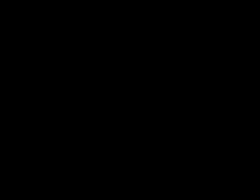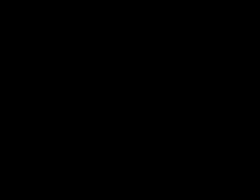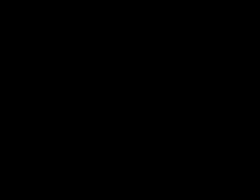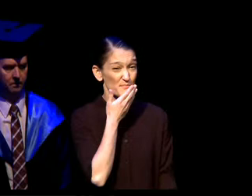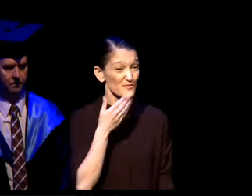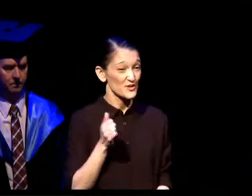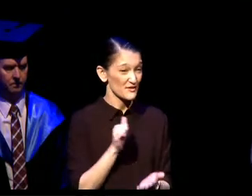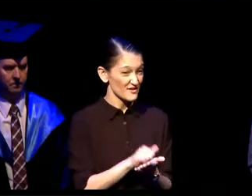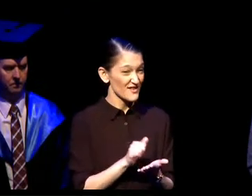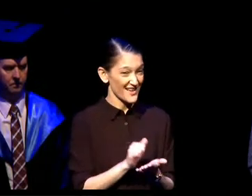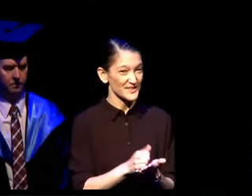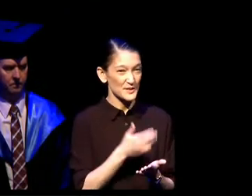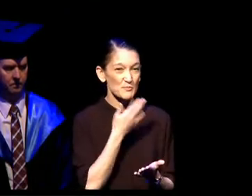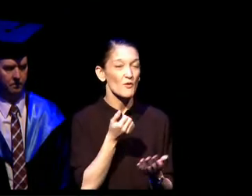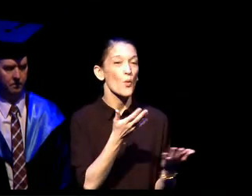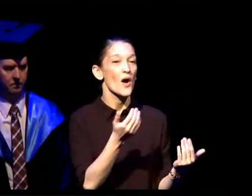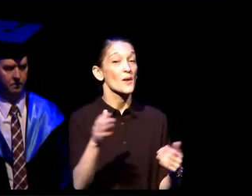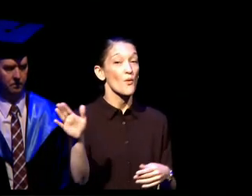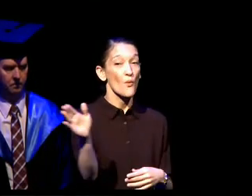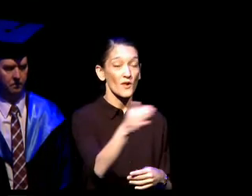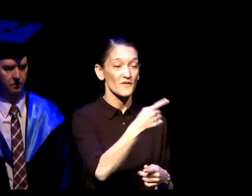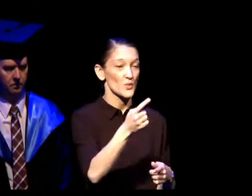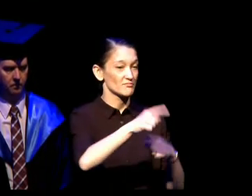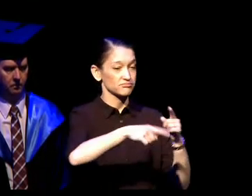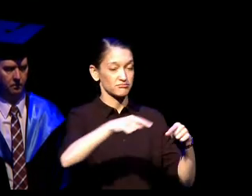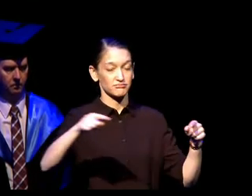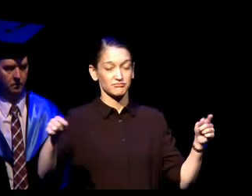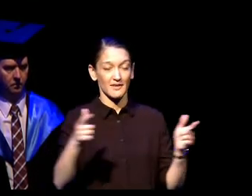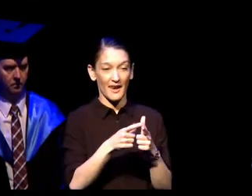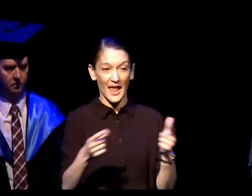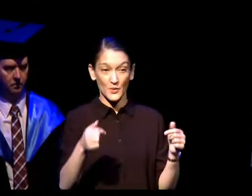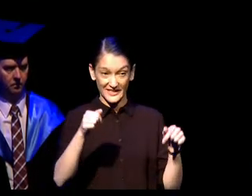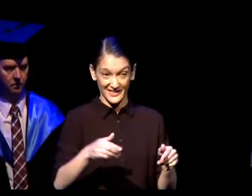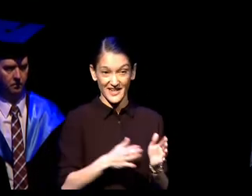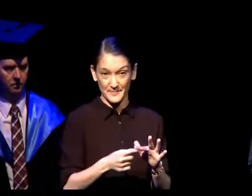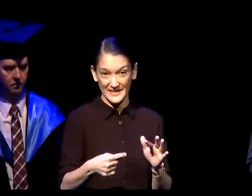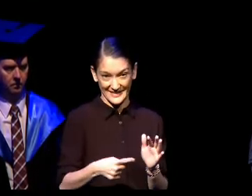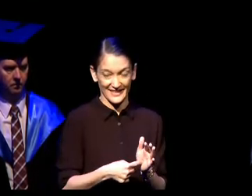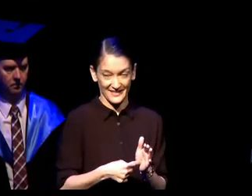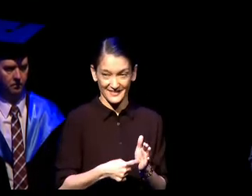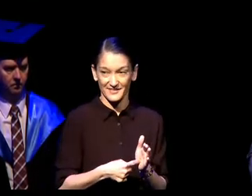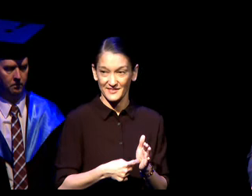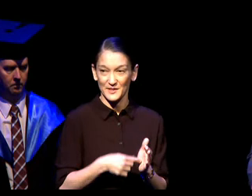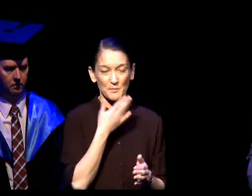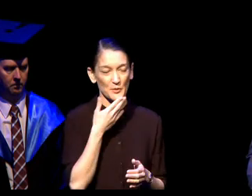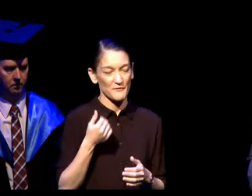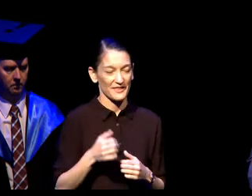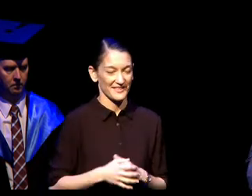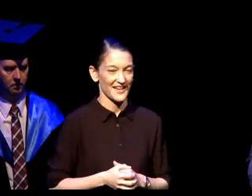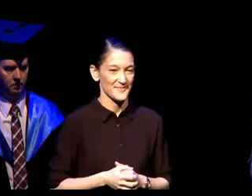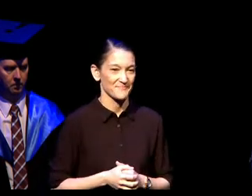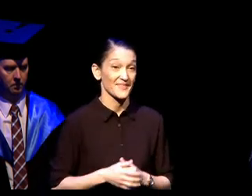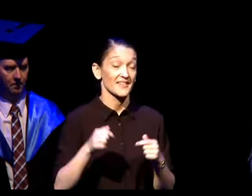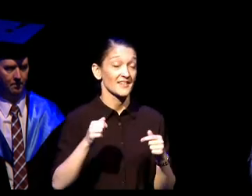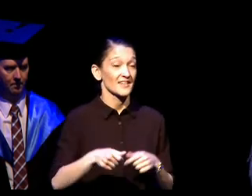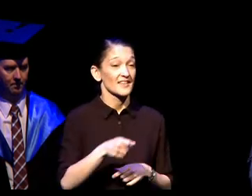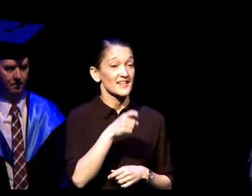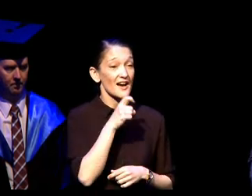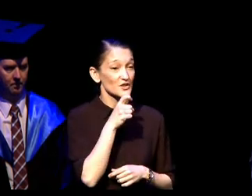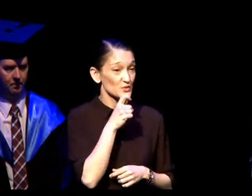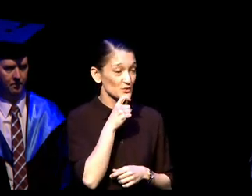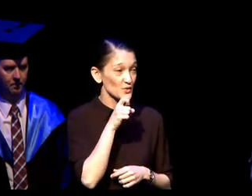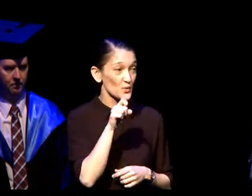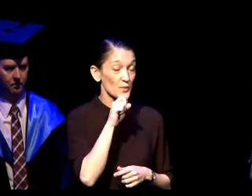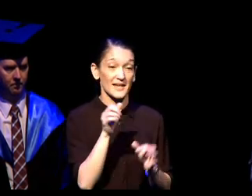everyone. Beautiful is that little video welcoming us all in all the different languages we have here at Melbourne Polytechnic. Absolutely gorgeous. This afternoon is such